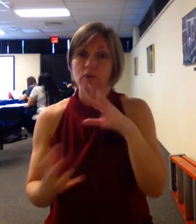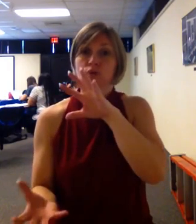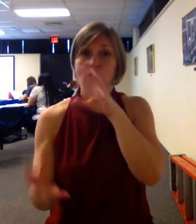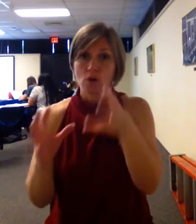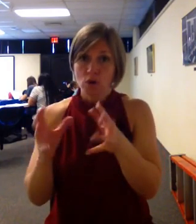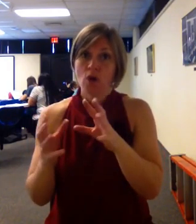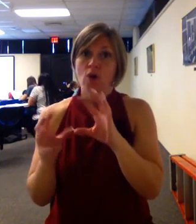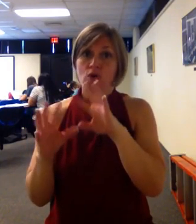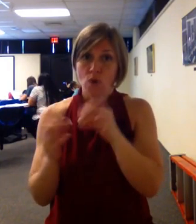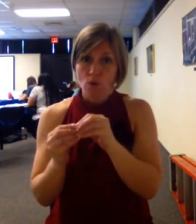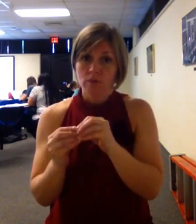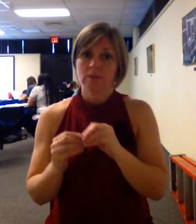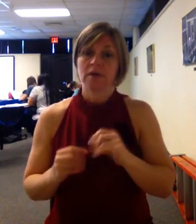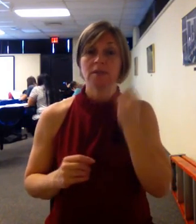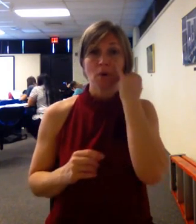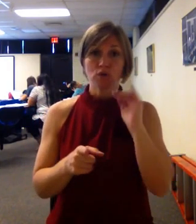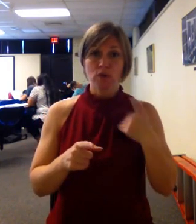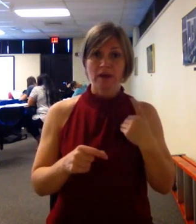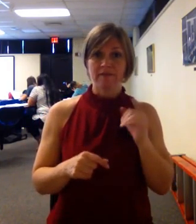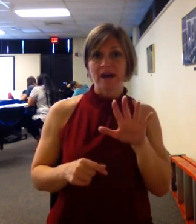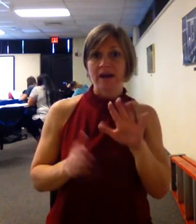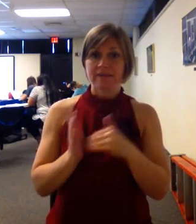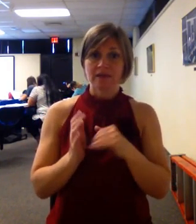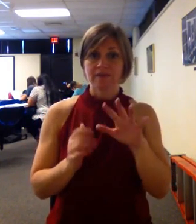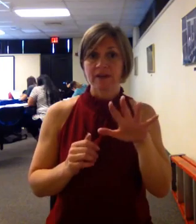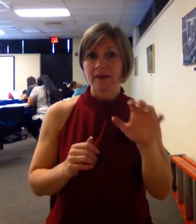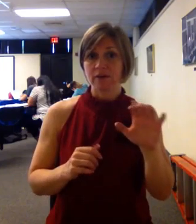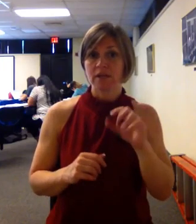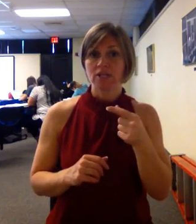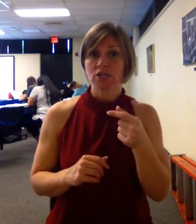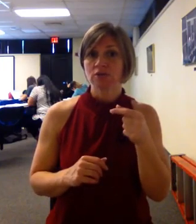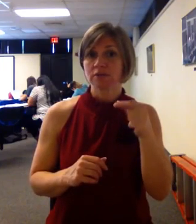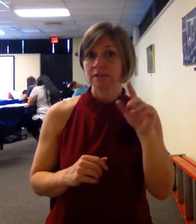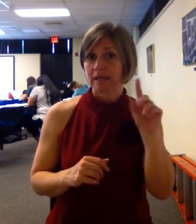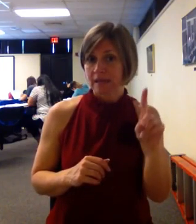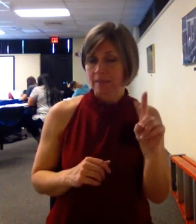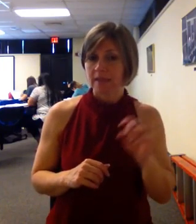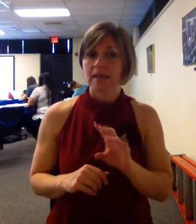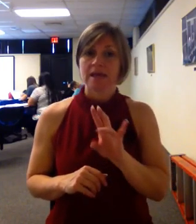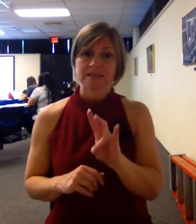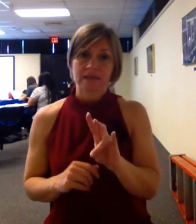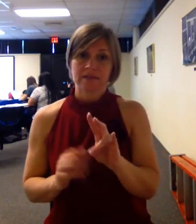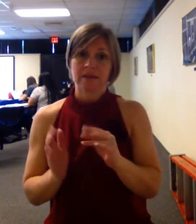you own $5,500 in General Dynamics, plus $7,500 in Starbucks, plus